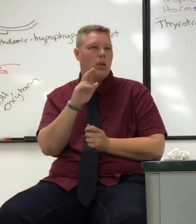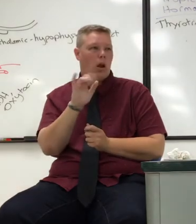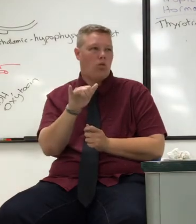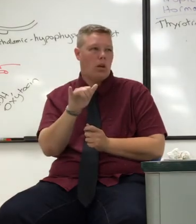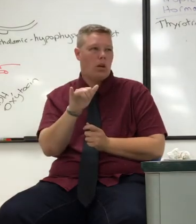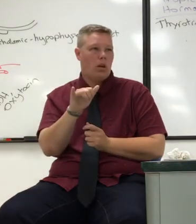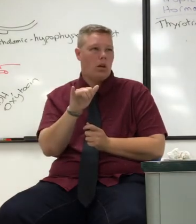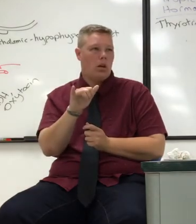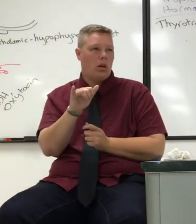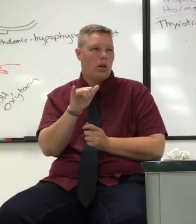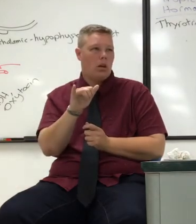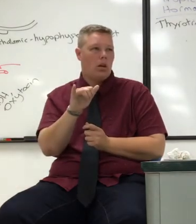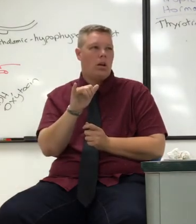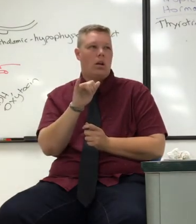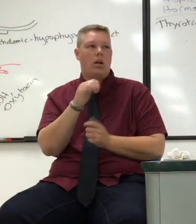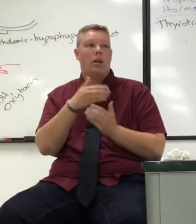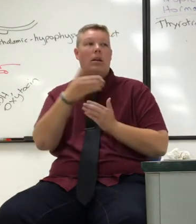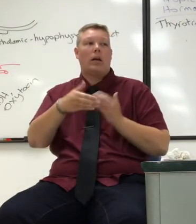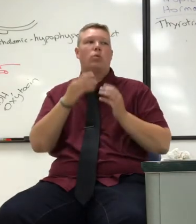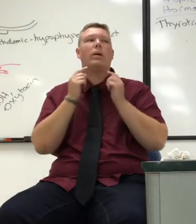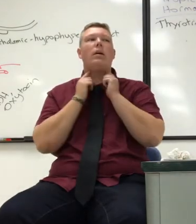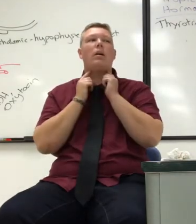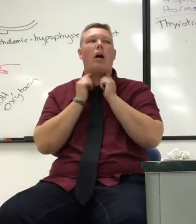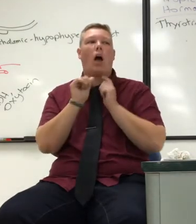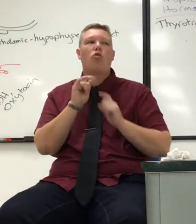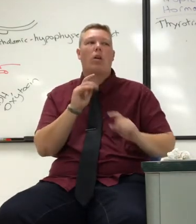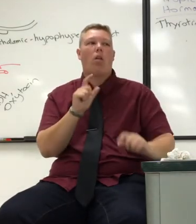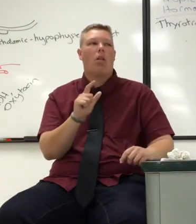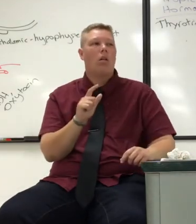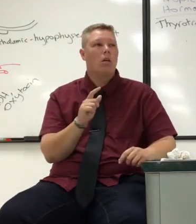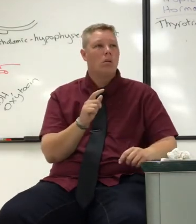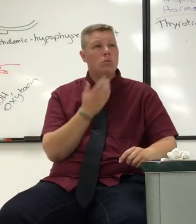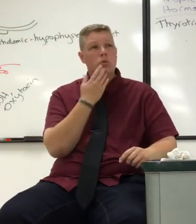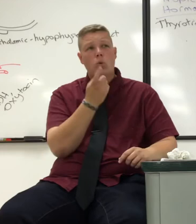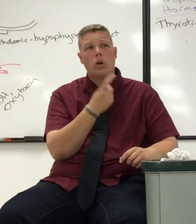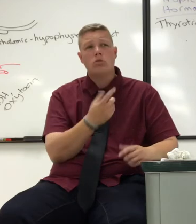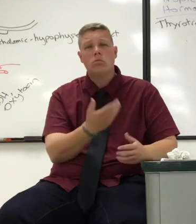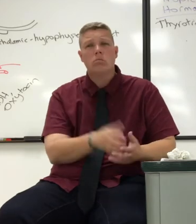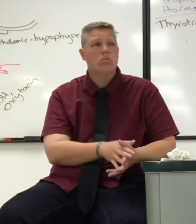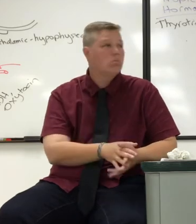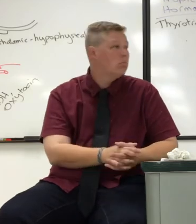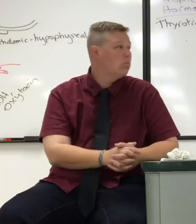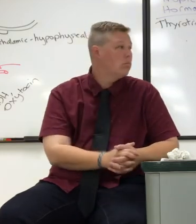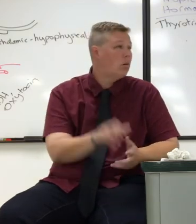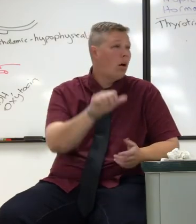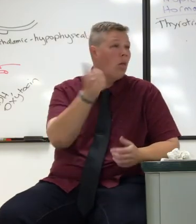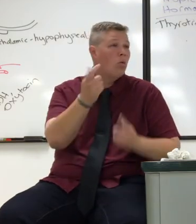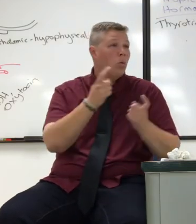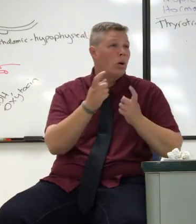is the first gland I'm covering. Okay, okay. All right. Good question. Any other questions?